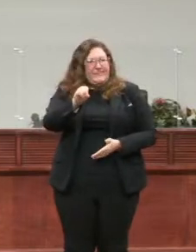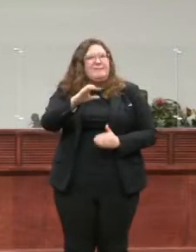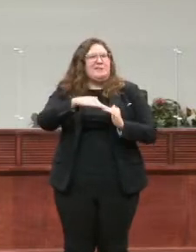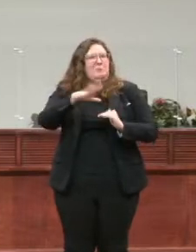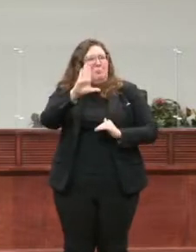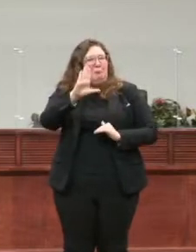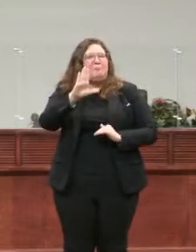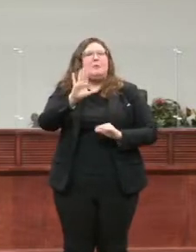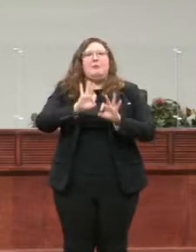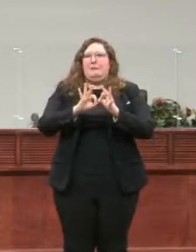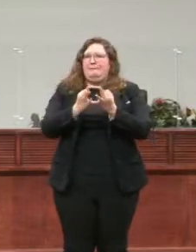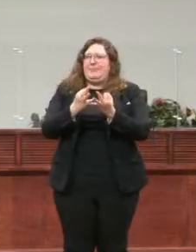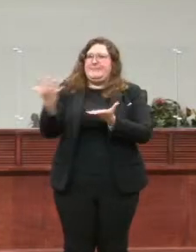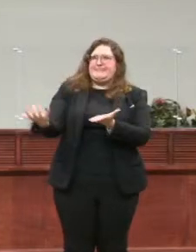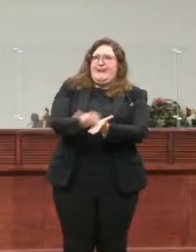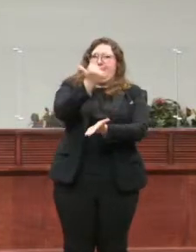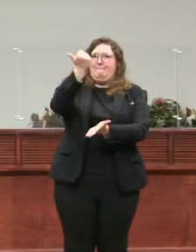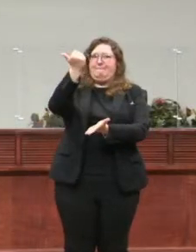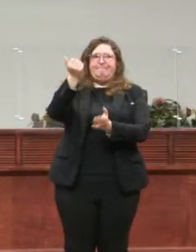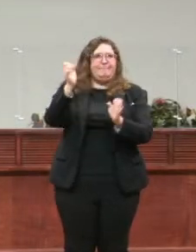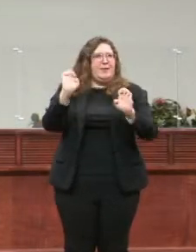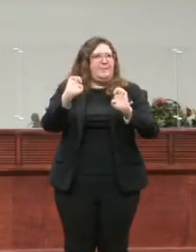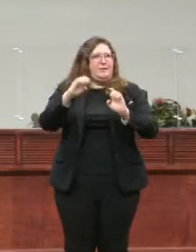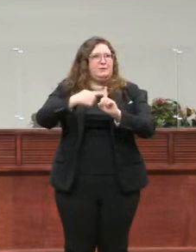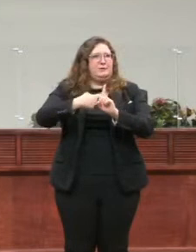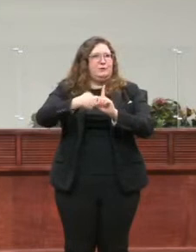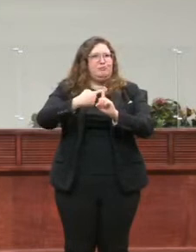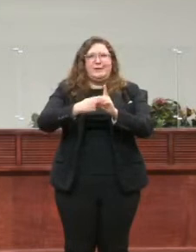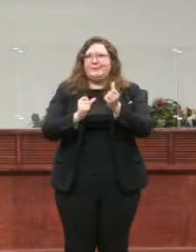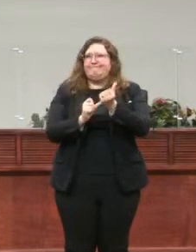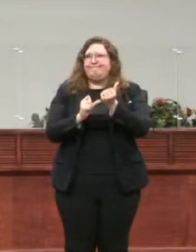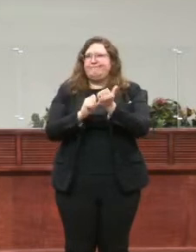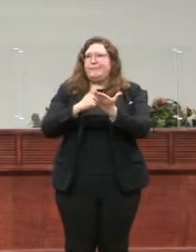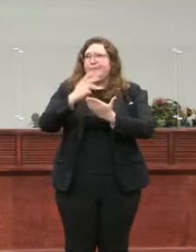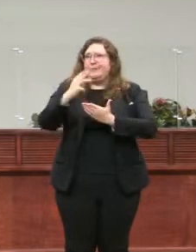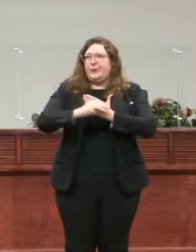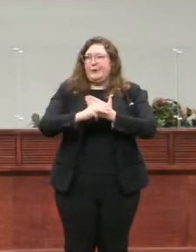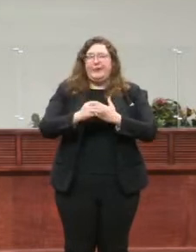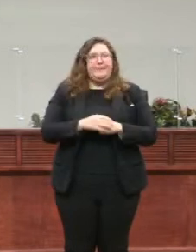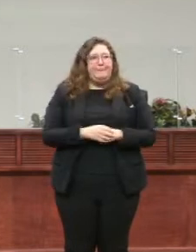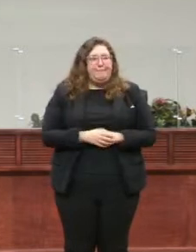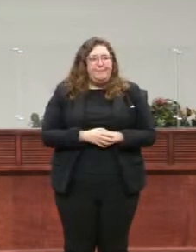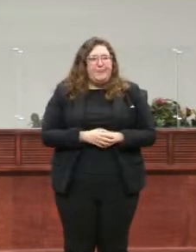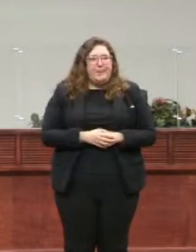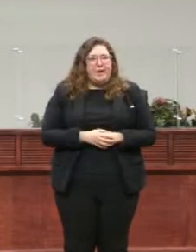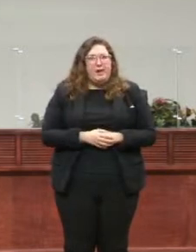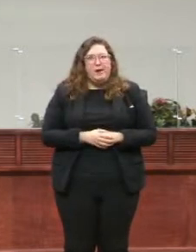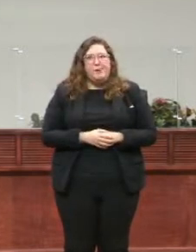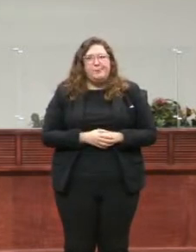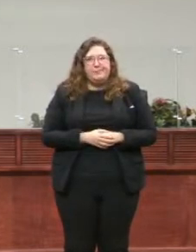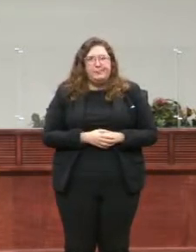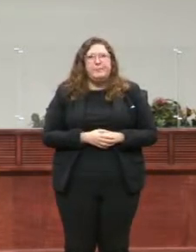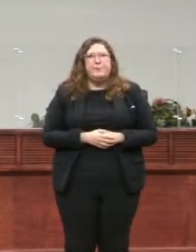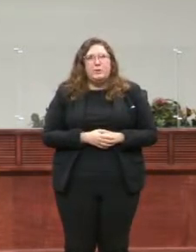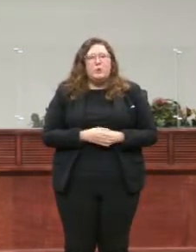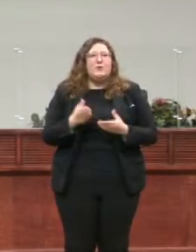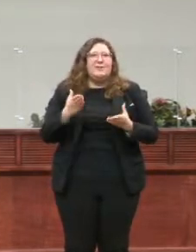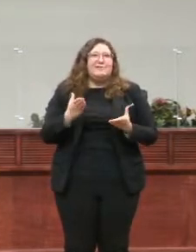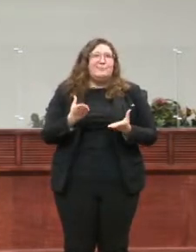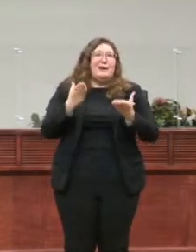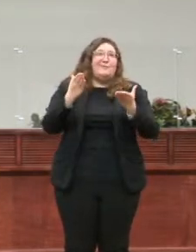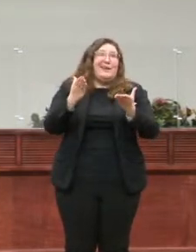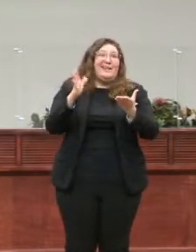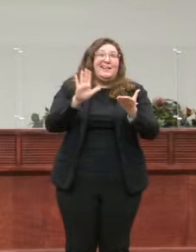advantage of our emergency rental assistance program. We have provided over $7.5